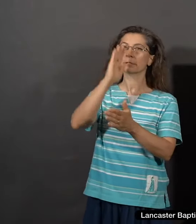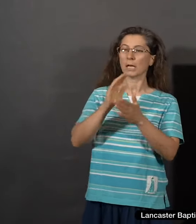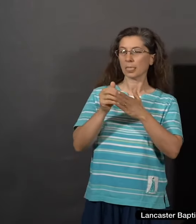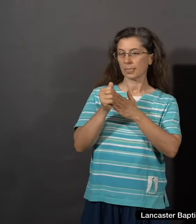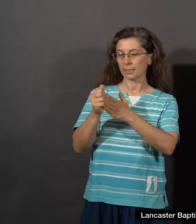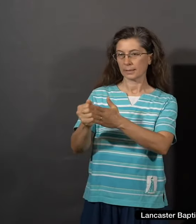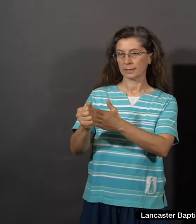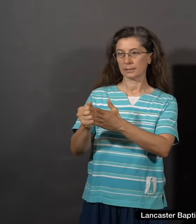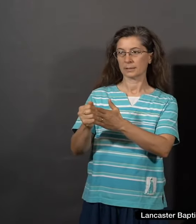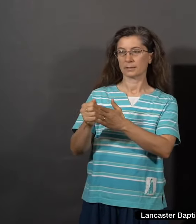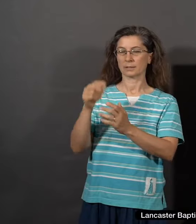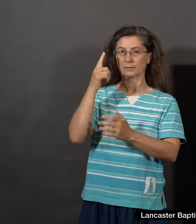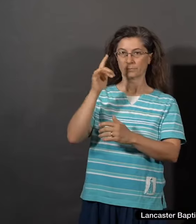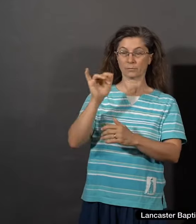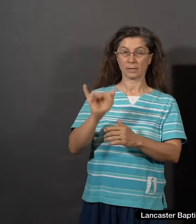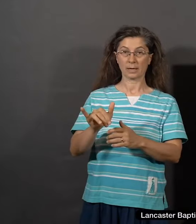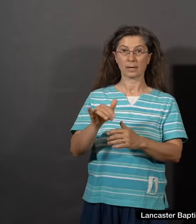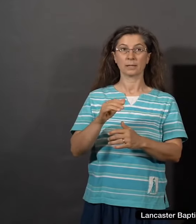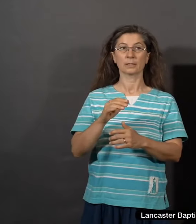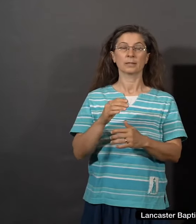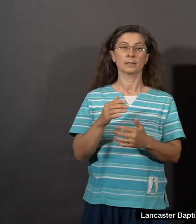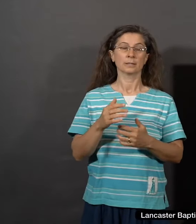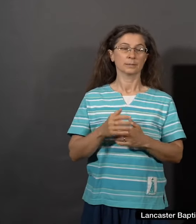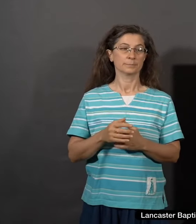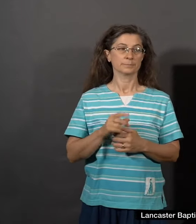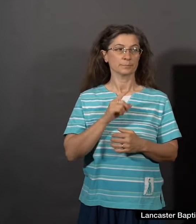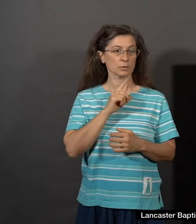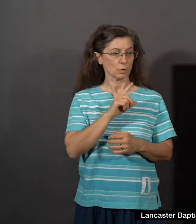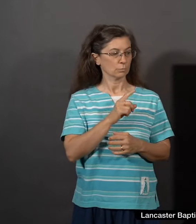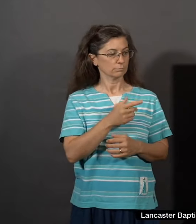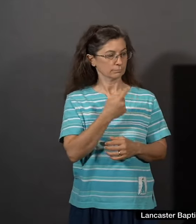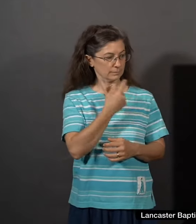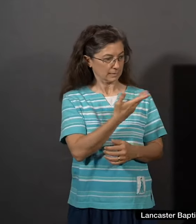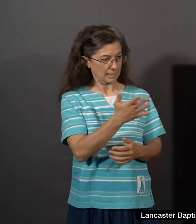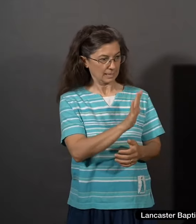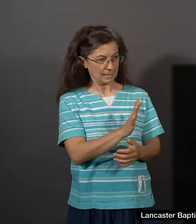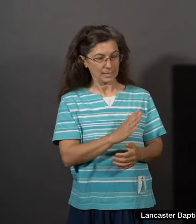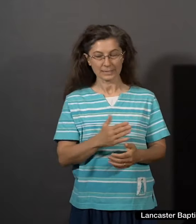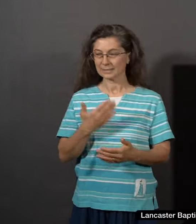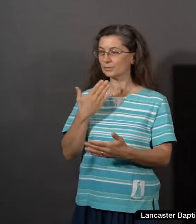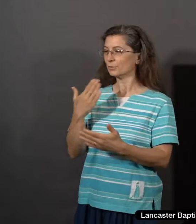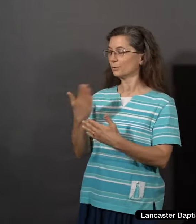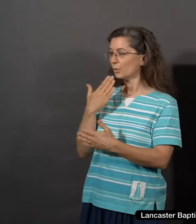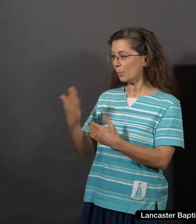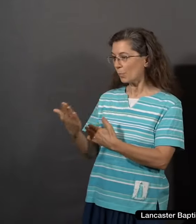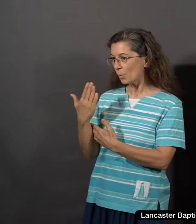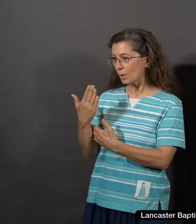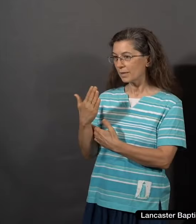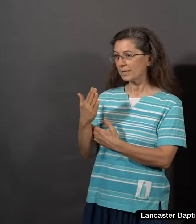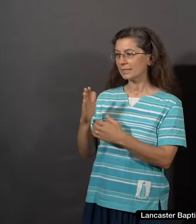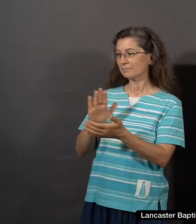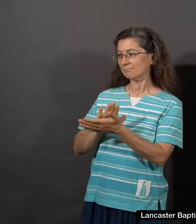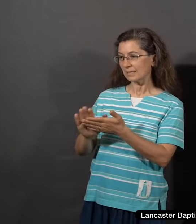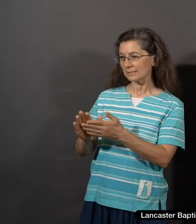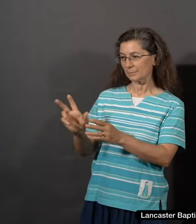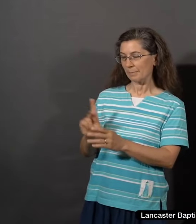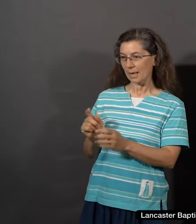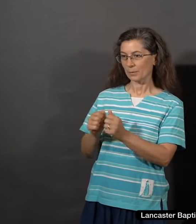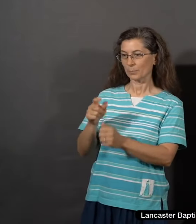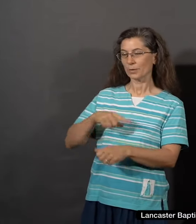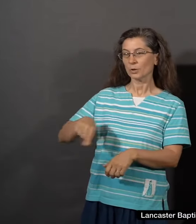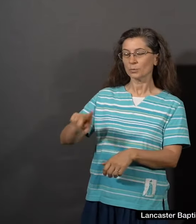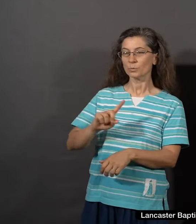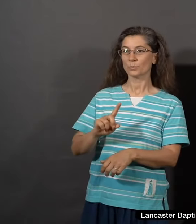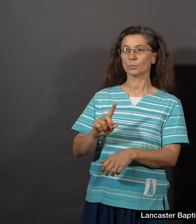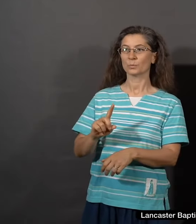is leading me as we uh progress back in so terry say hi this morning good morning it's good to be back with you it looks like